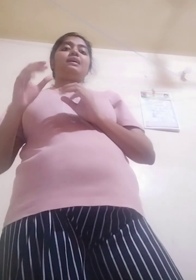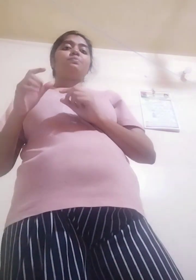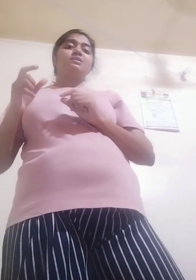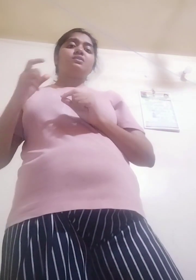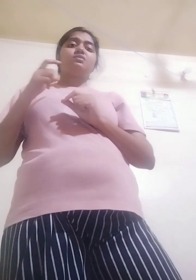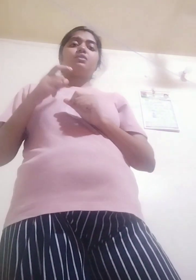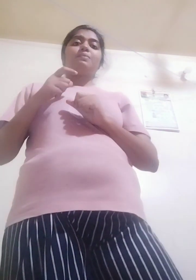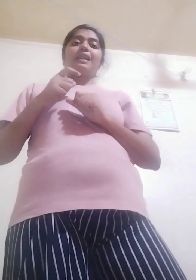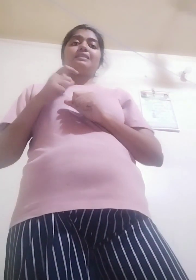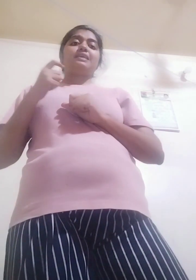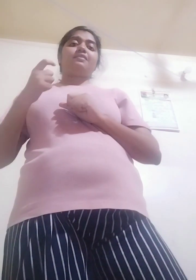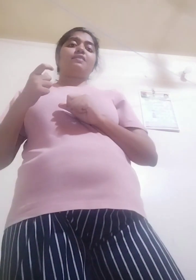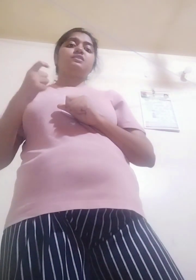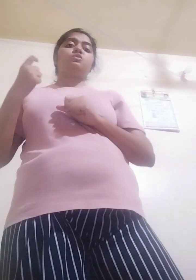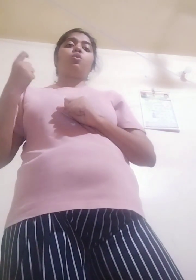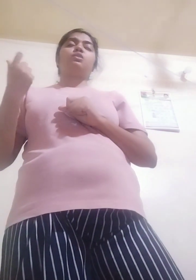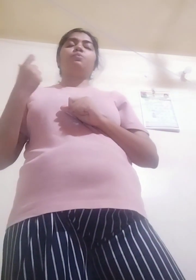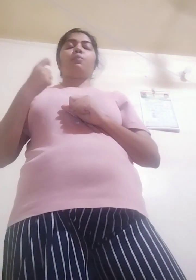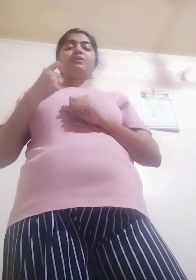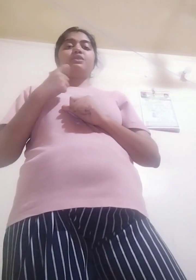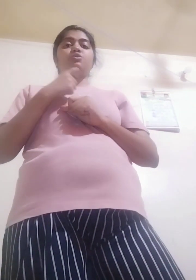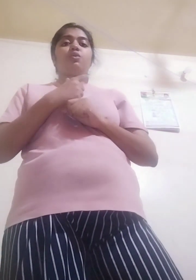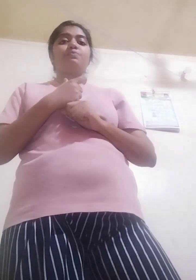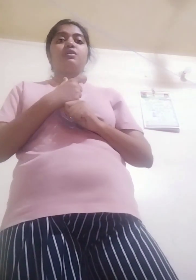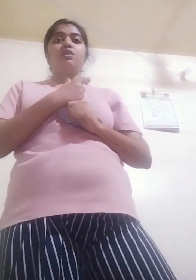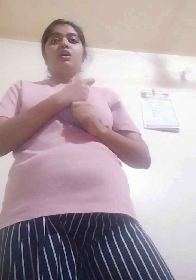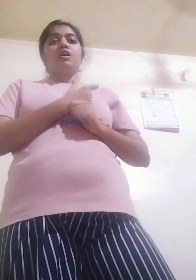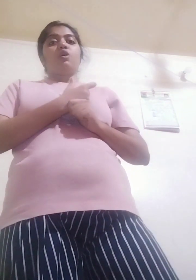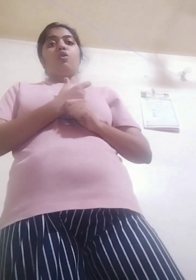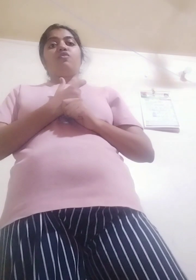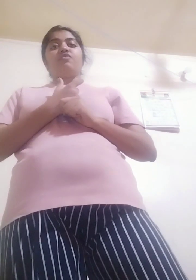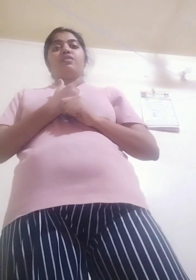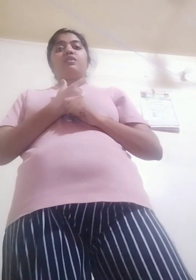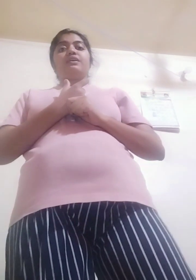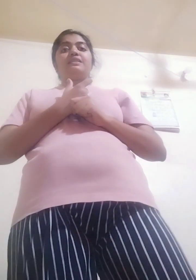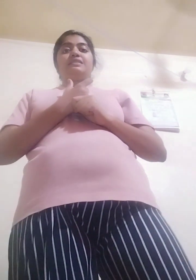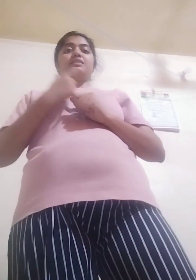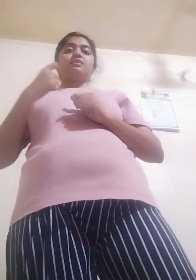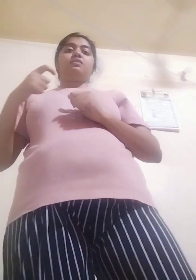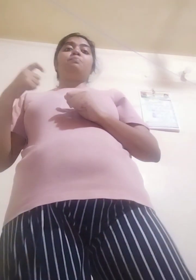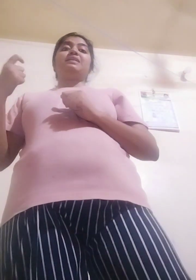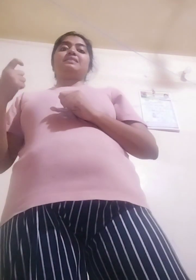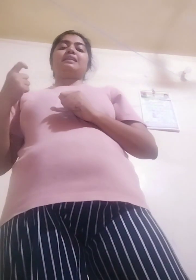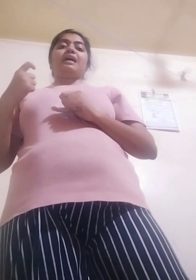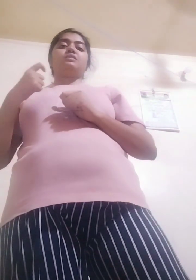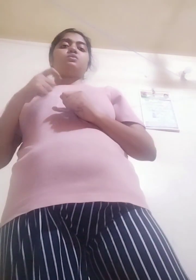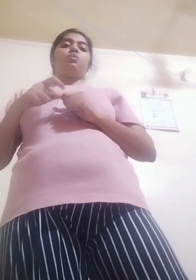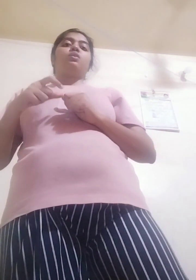means subclass acquires all the properties of the of its base class, or